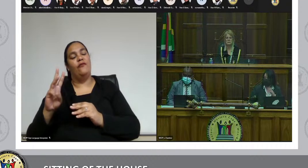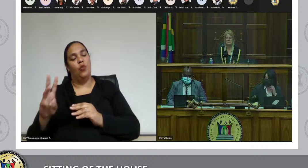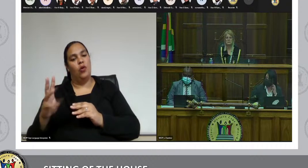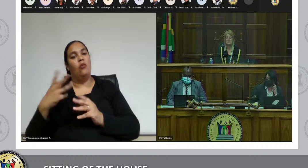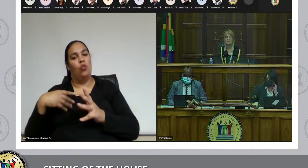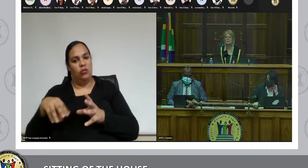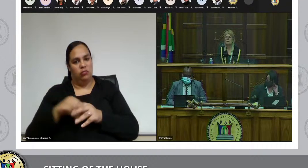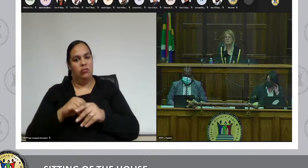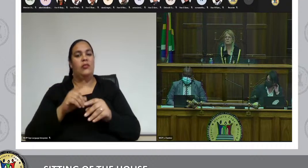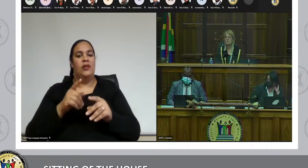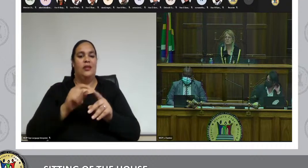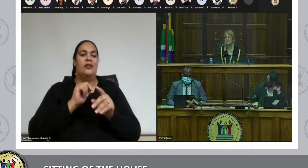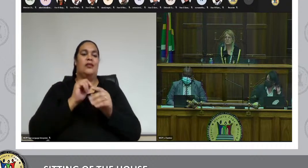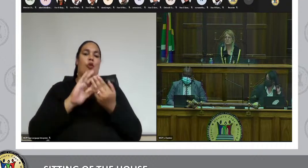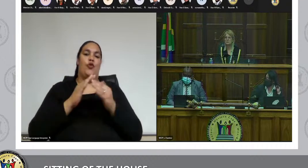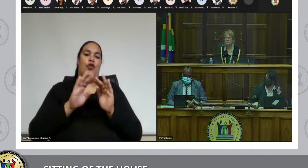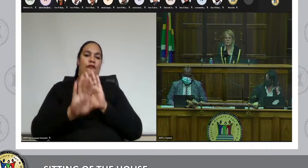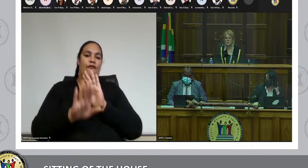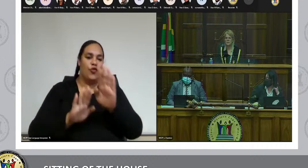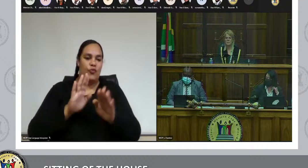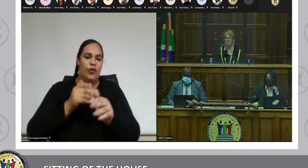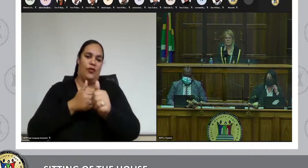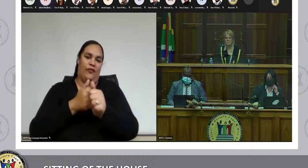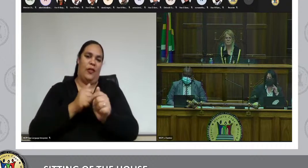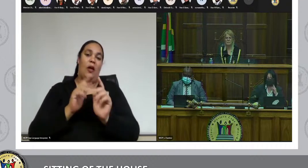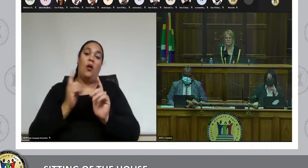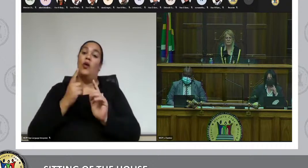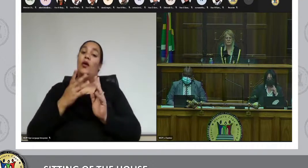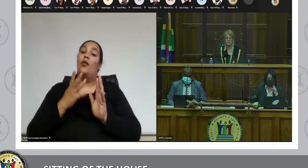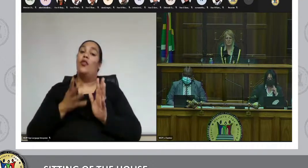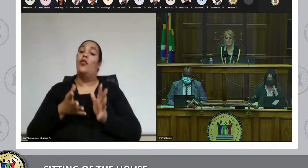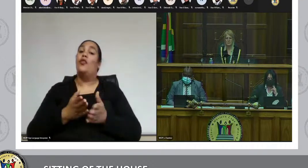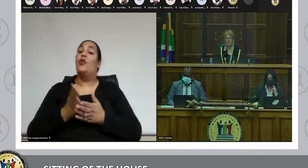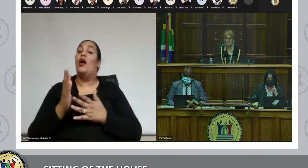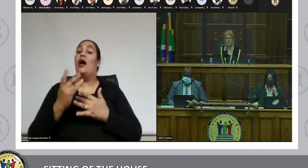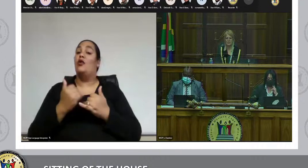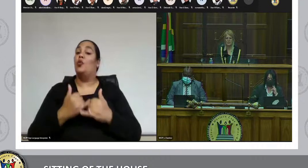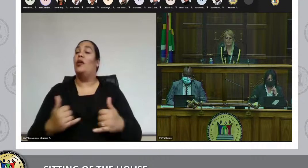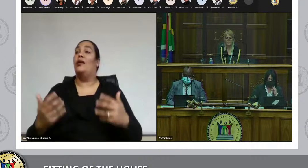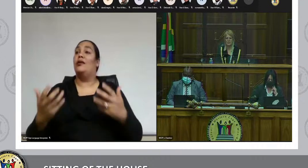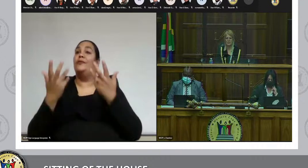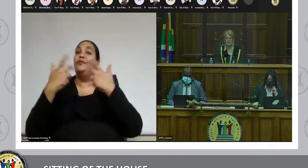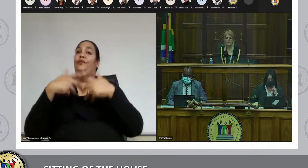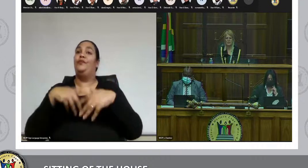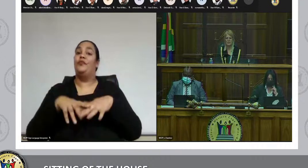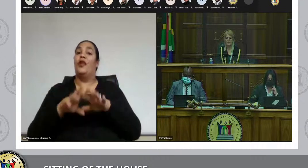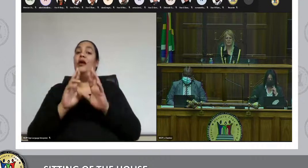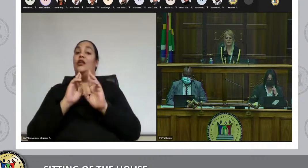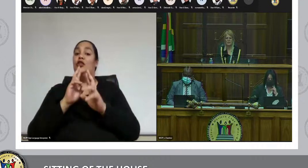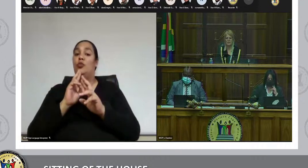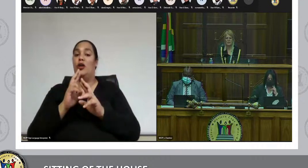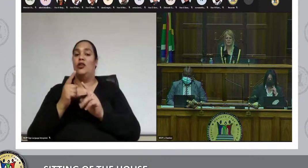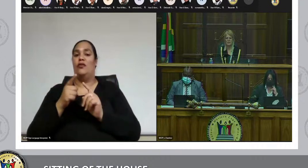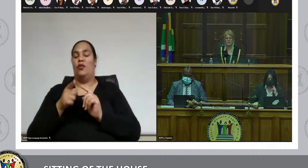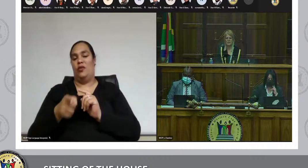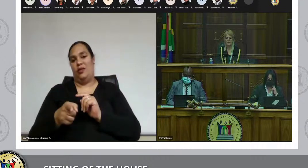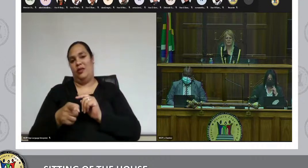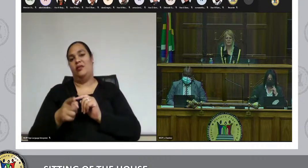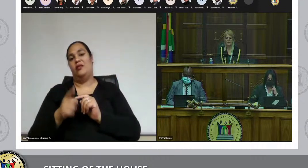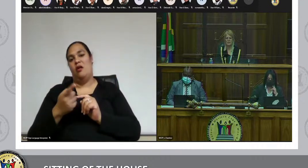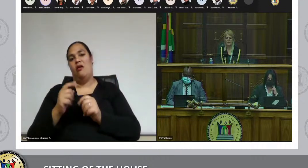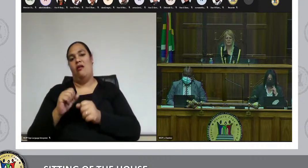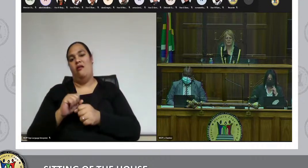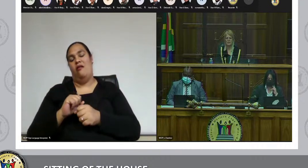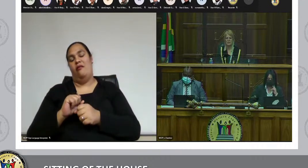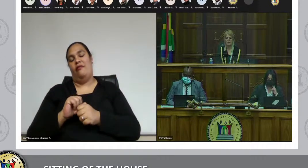in the community footprint. It is only by aligning and coordinating responses to the scourge of the virus